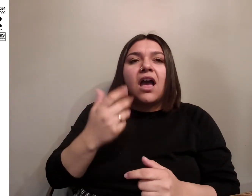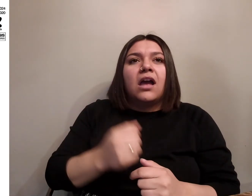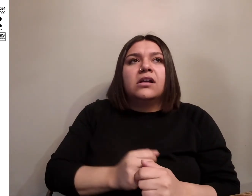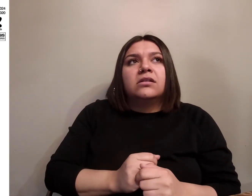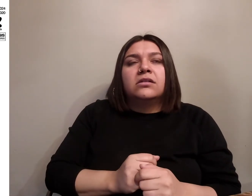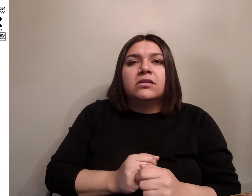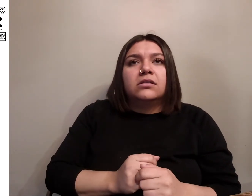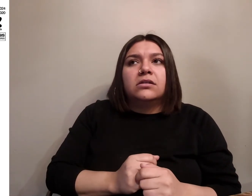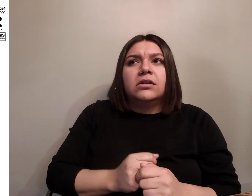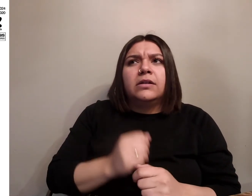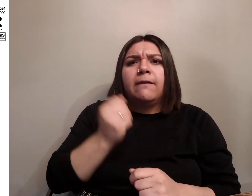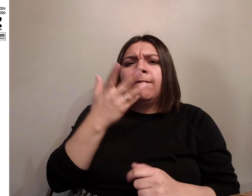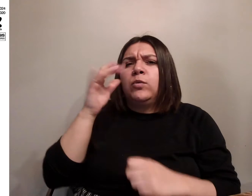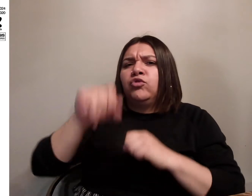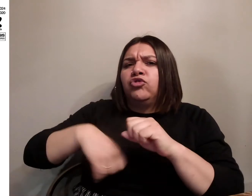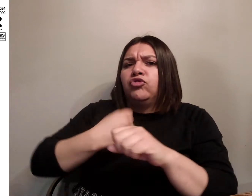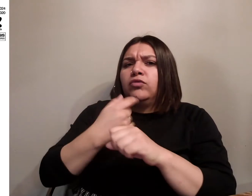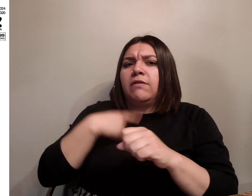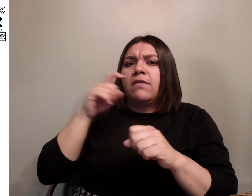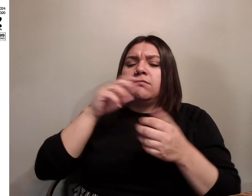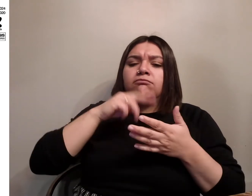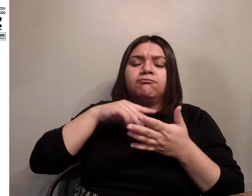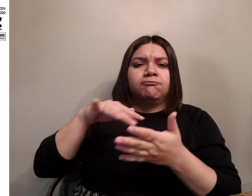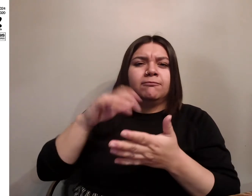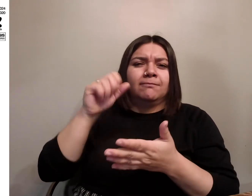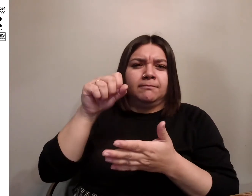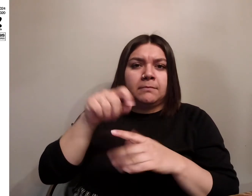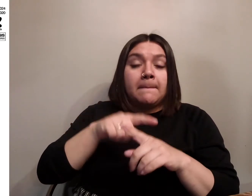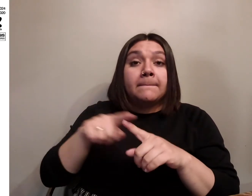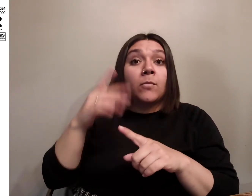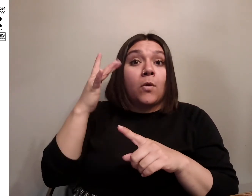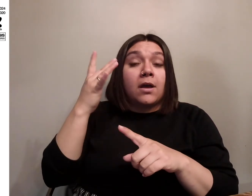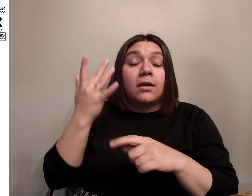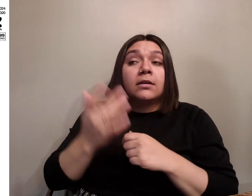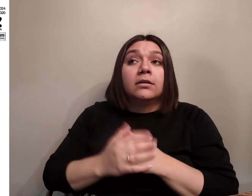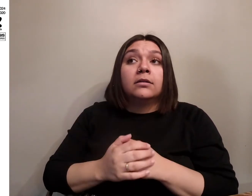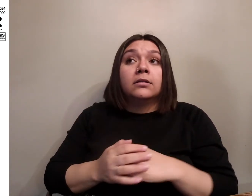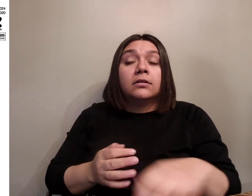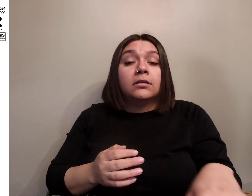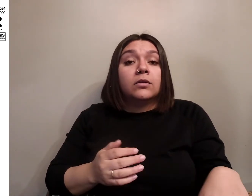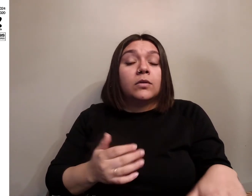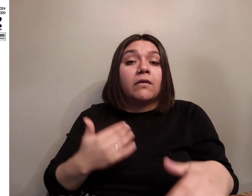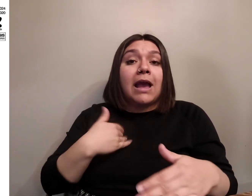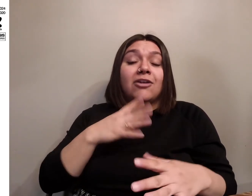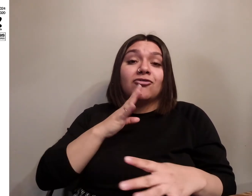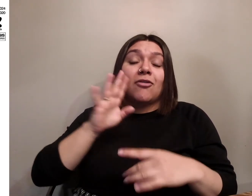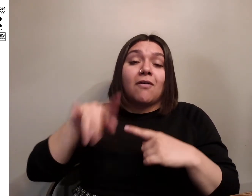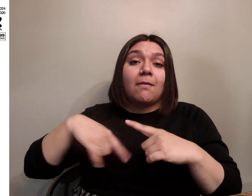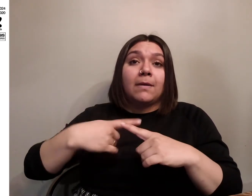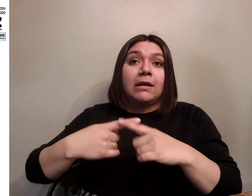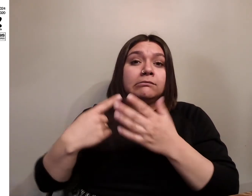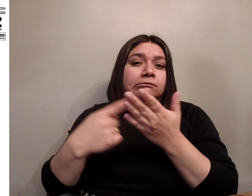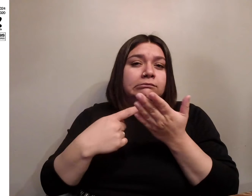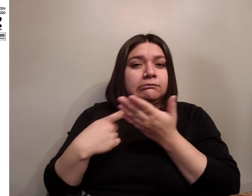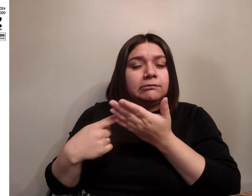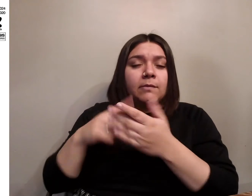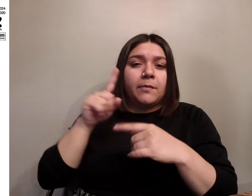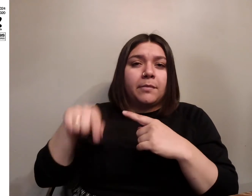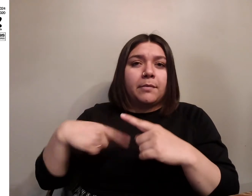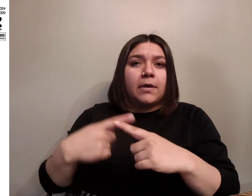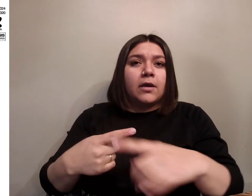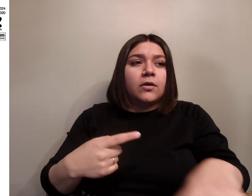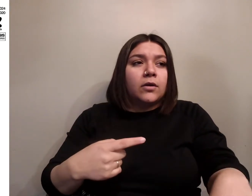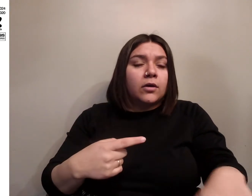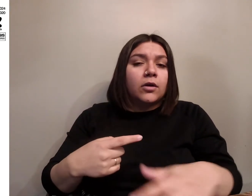I've had to over the past couple of years, because there's